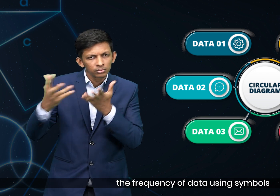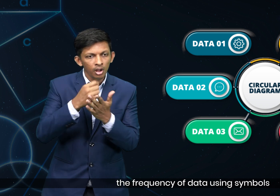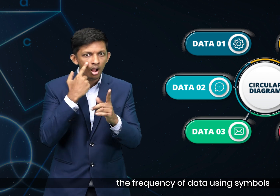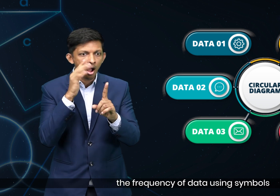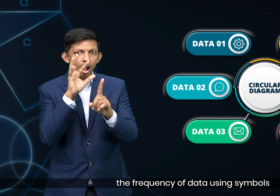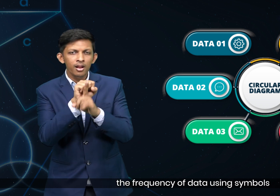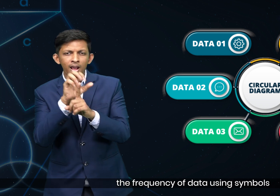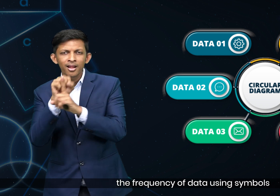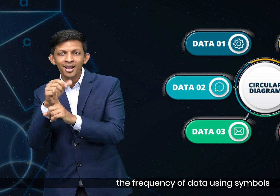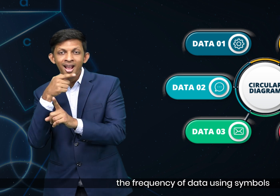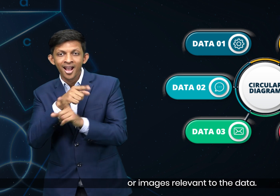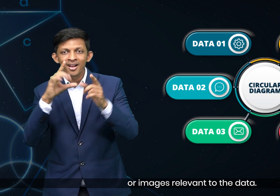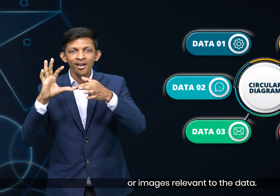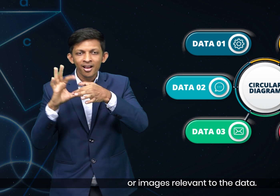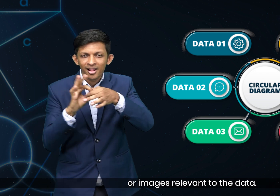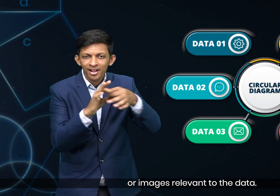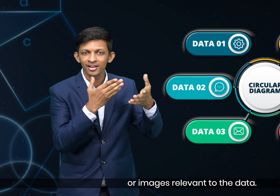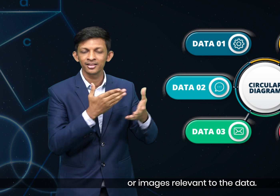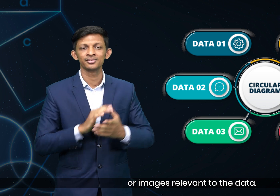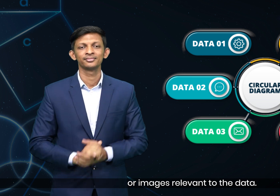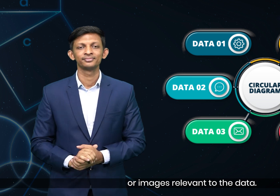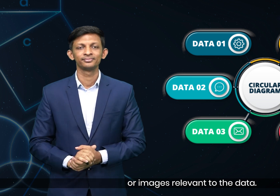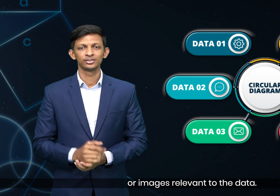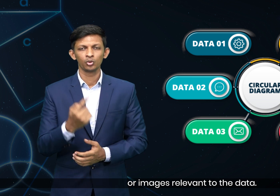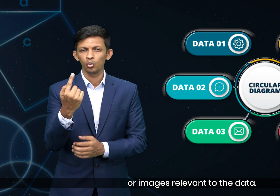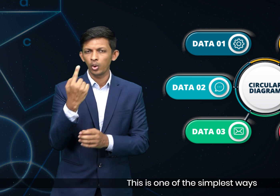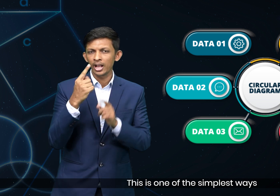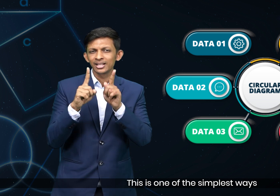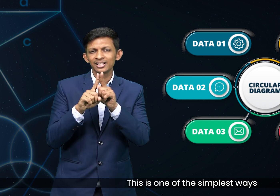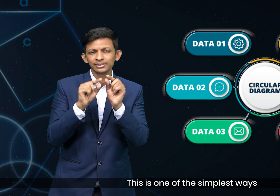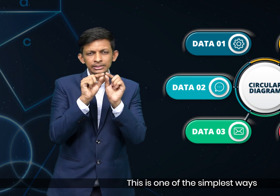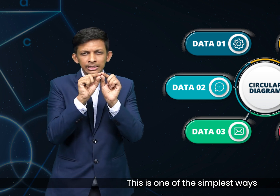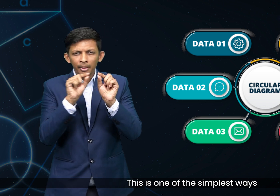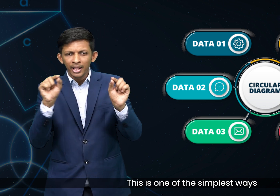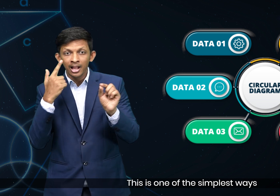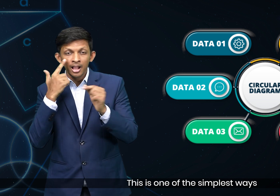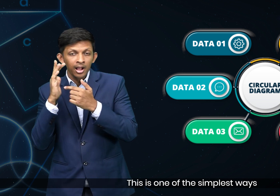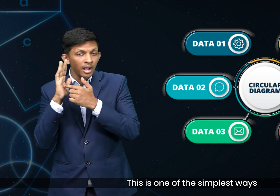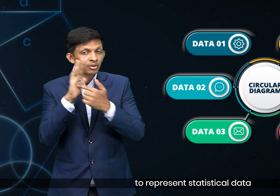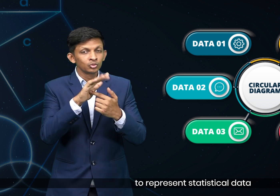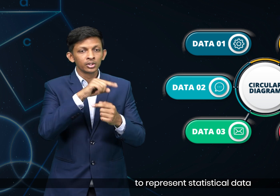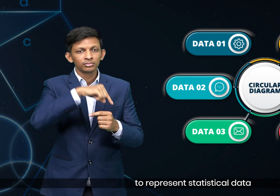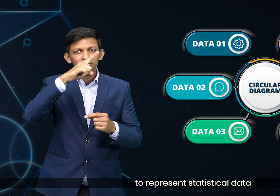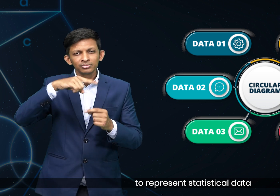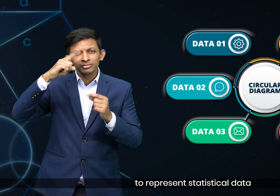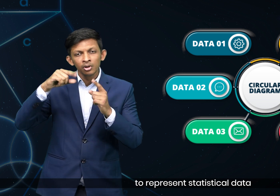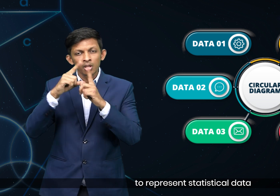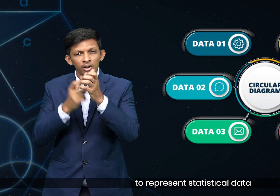data using symbols or images relevant to the data. This is one of the simplest ways to represent statistical